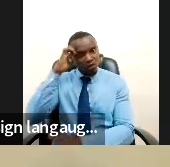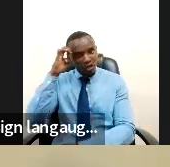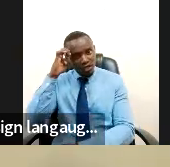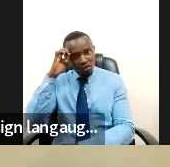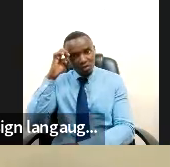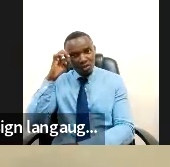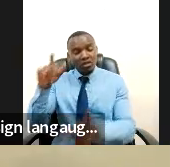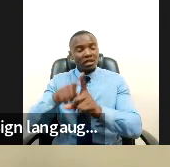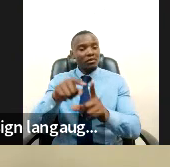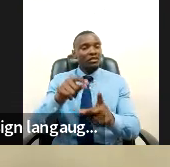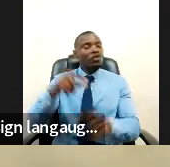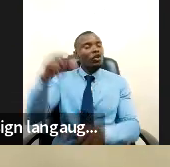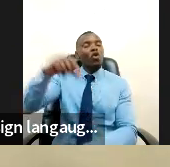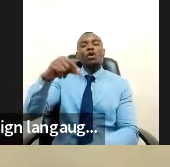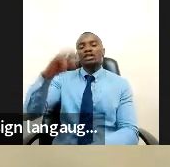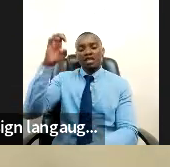quality education.